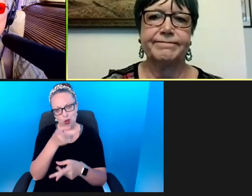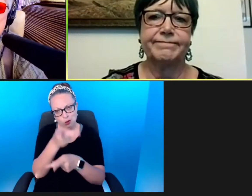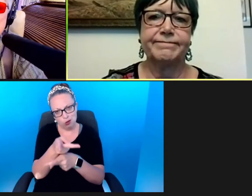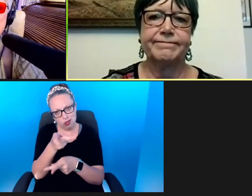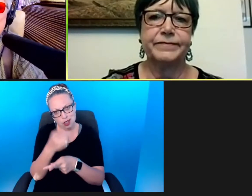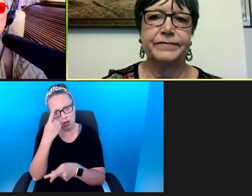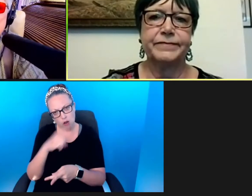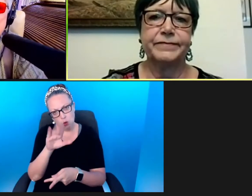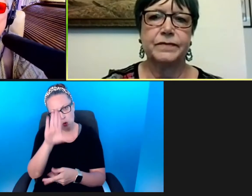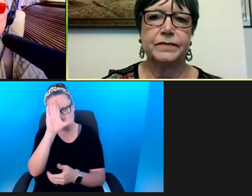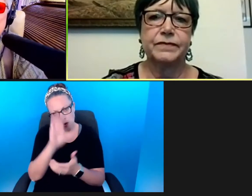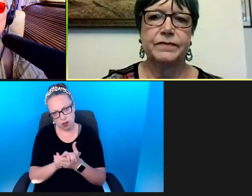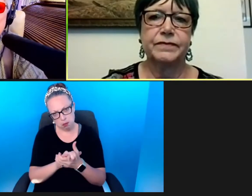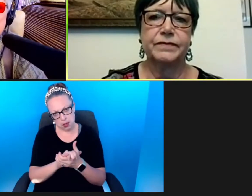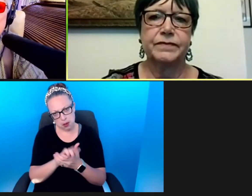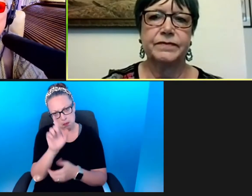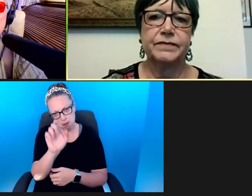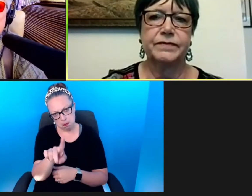to your husband?